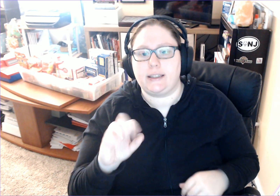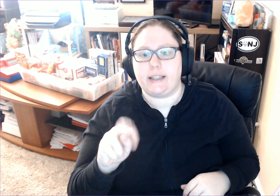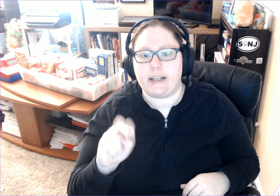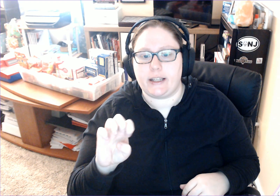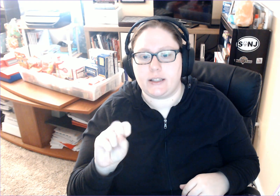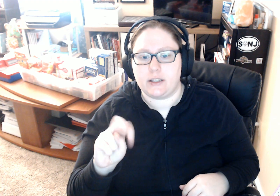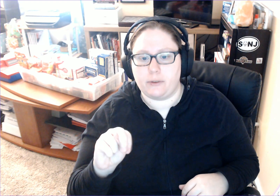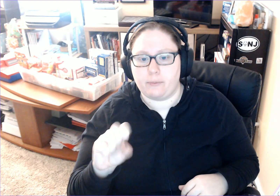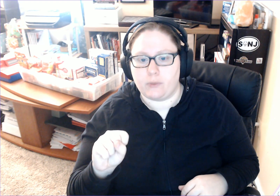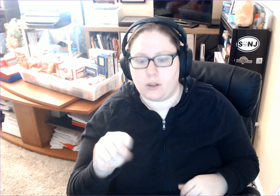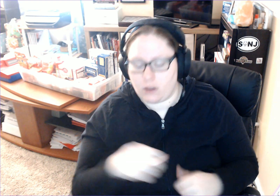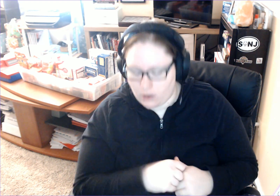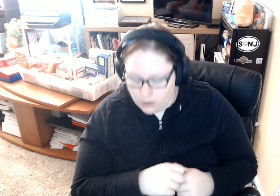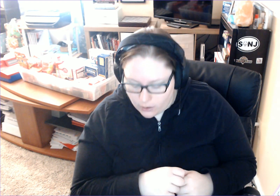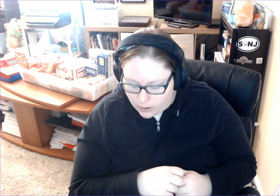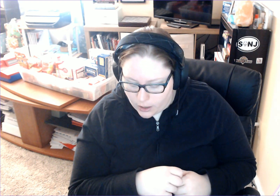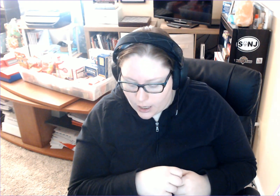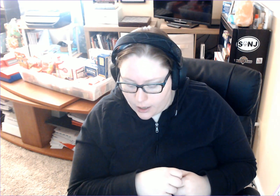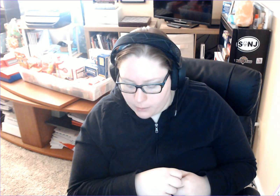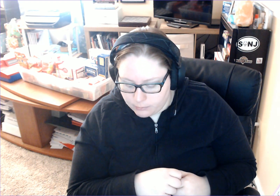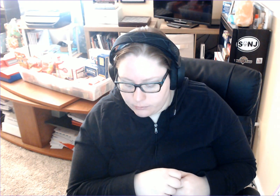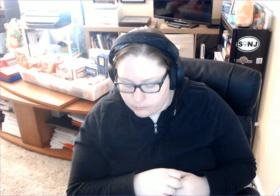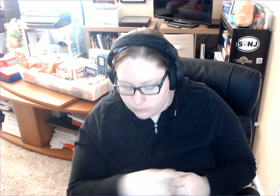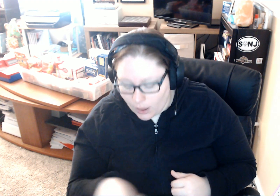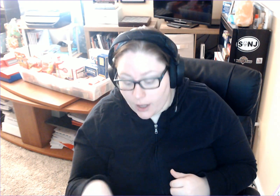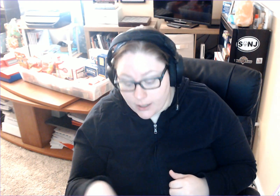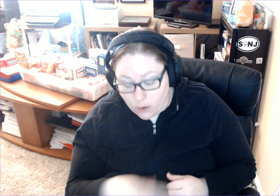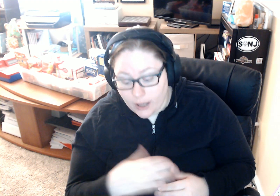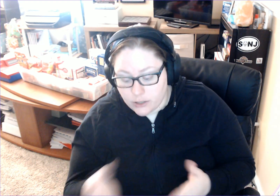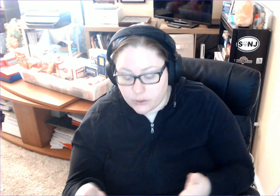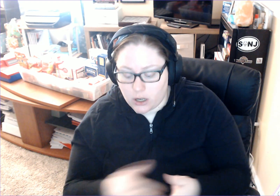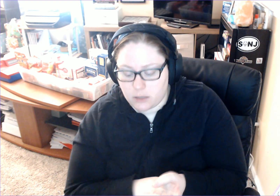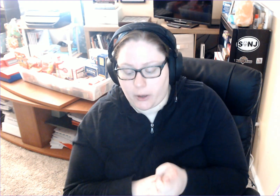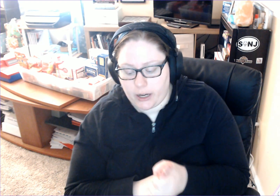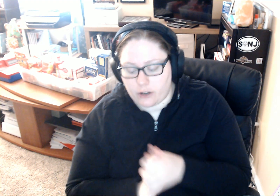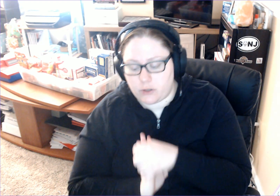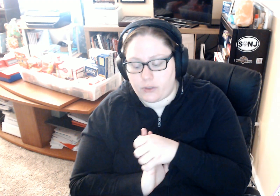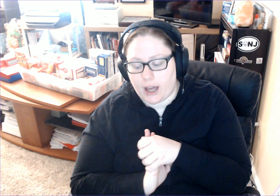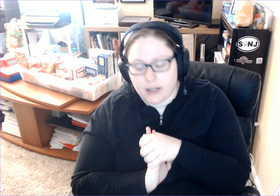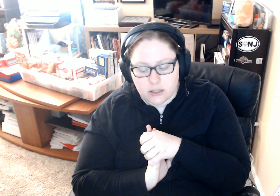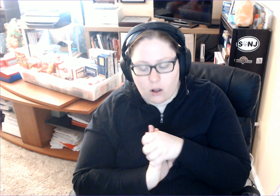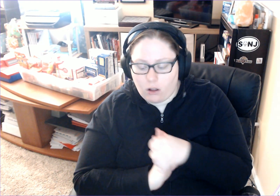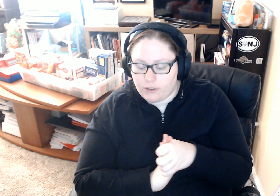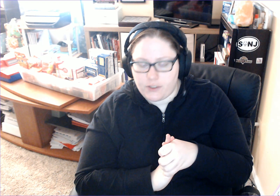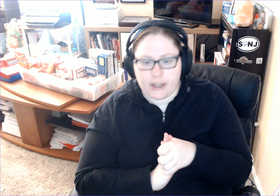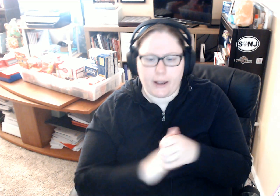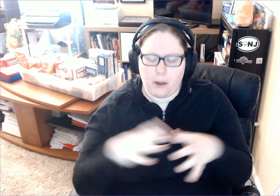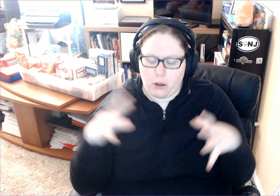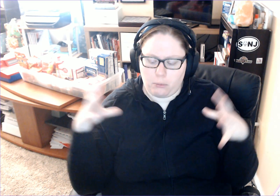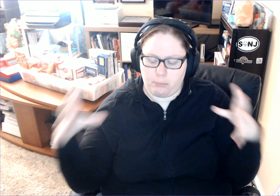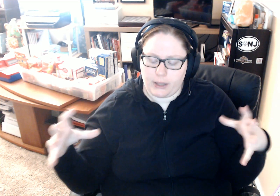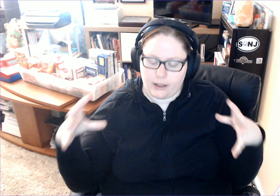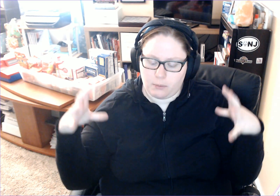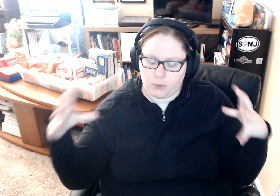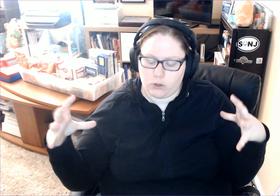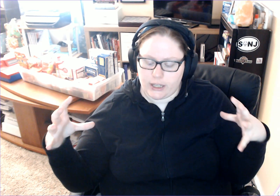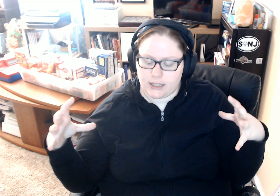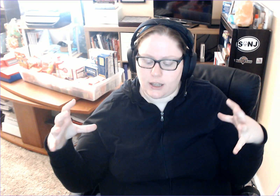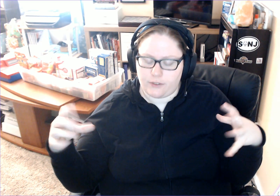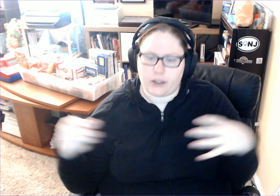linens. Um, and okay, so it talks about it here. So that is all of the big bulky stuff that comes off